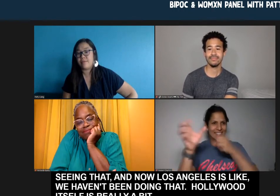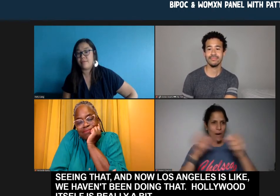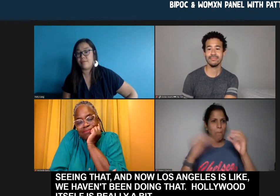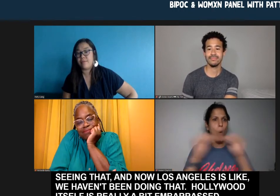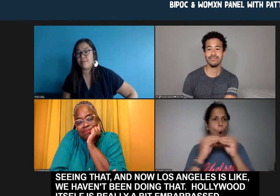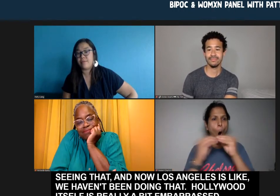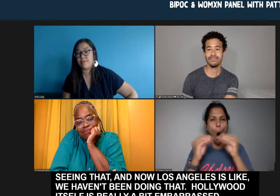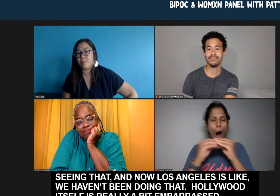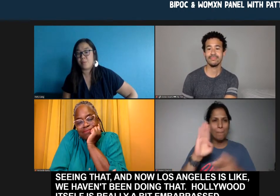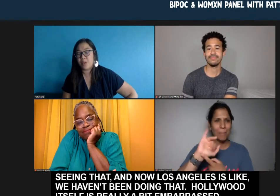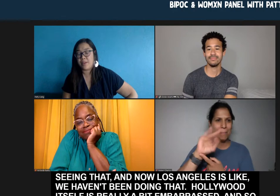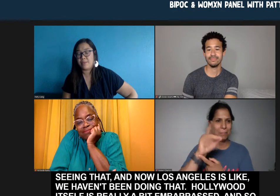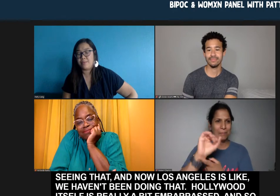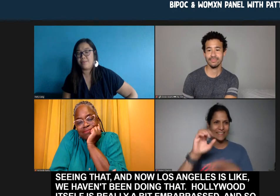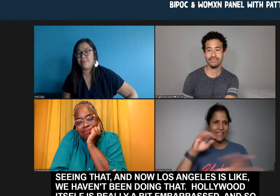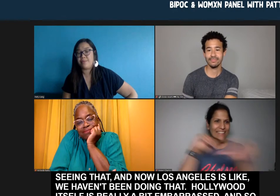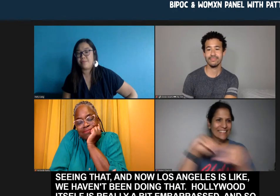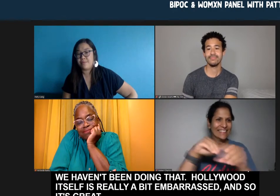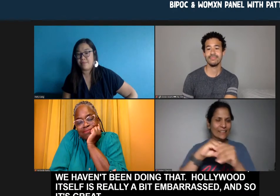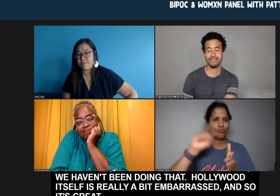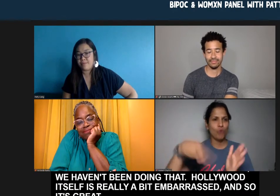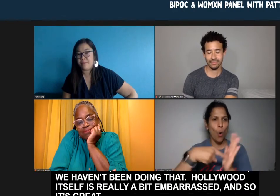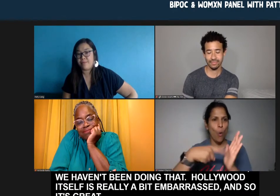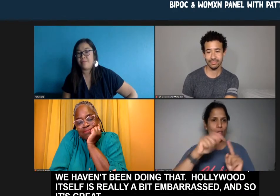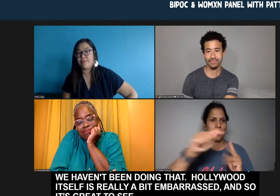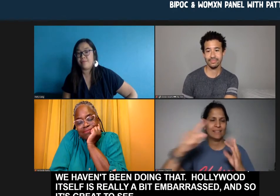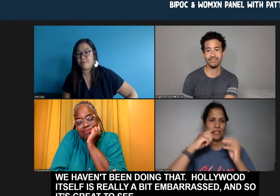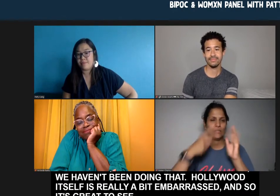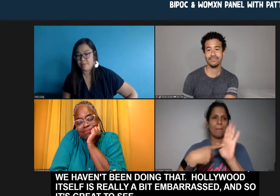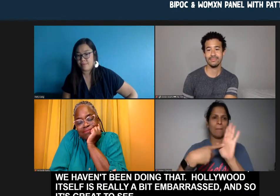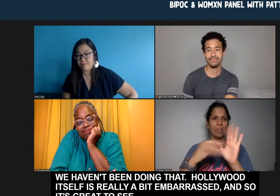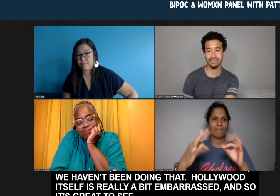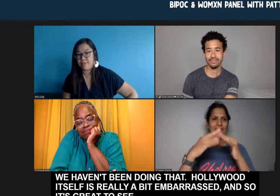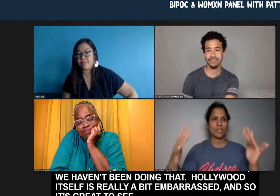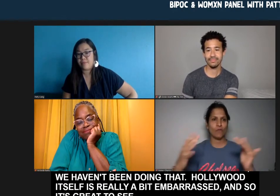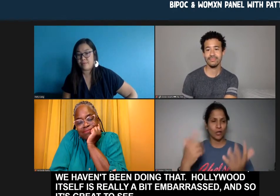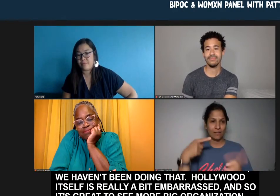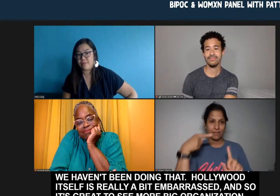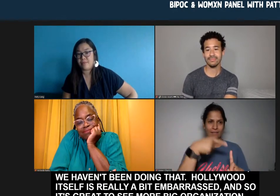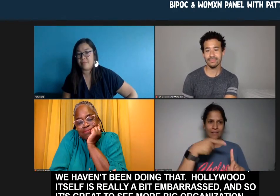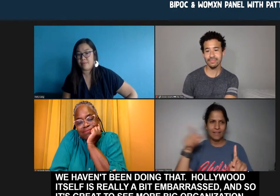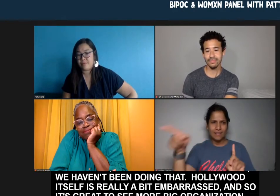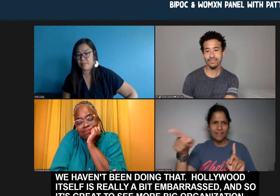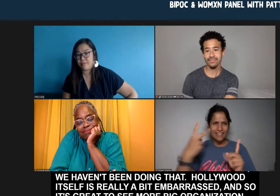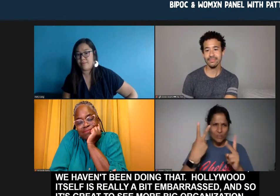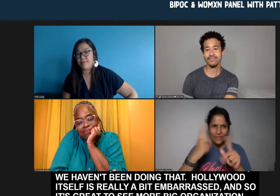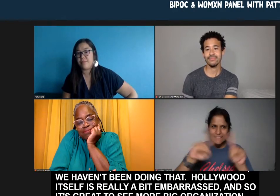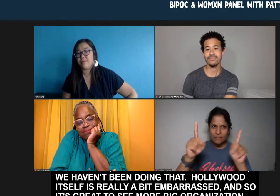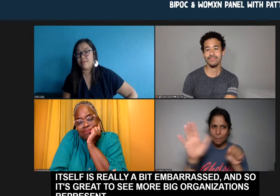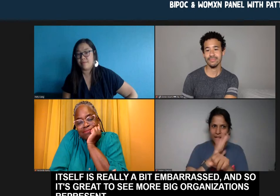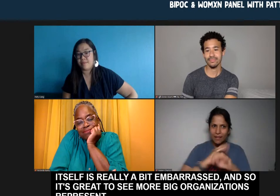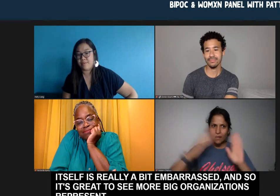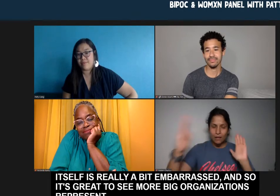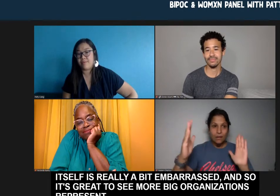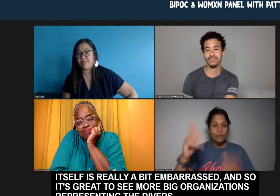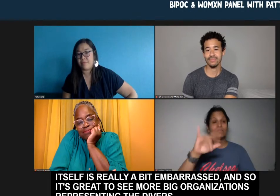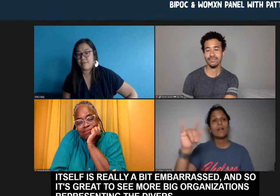it's great to see more big organizations representing the diversity and the roles that need